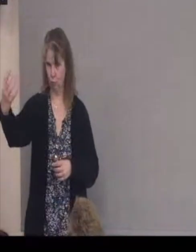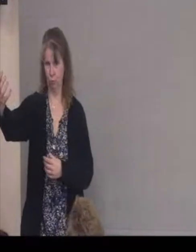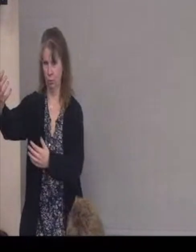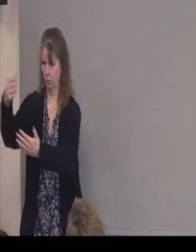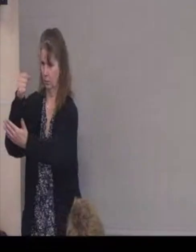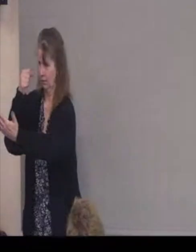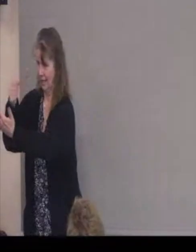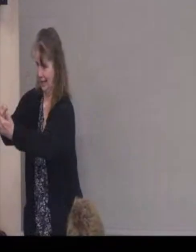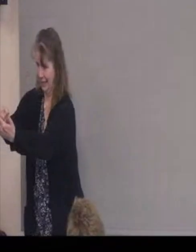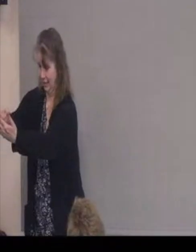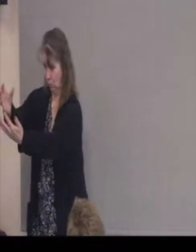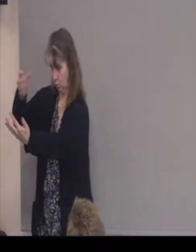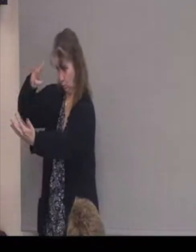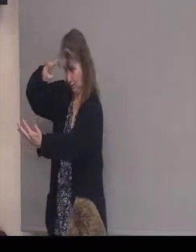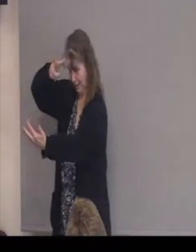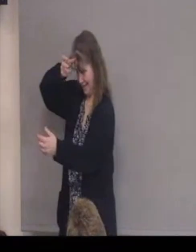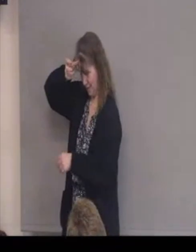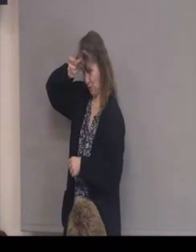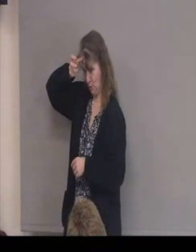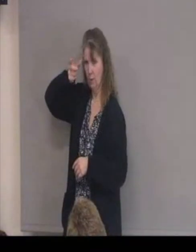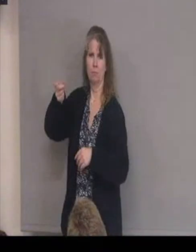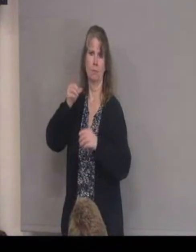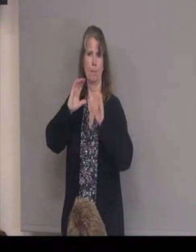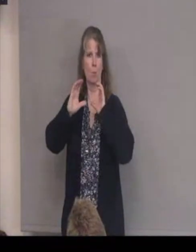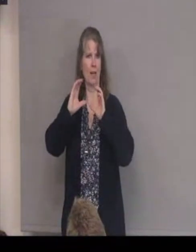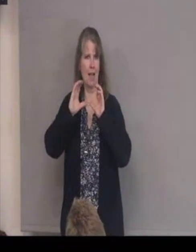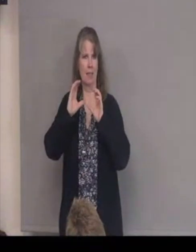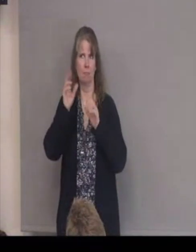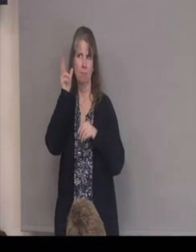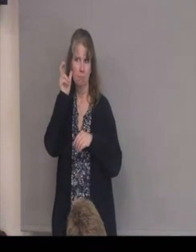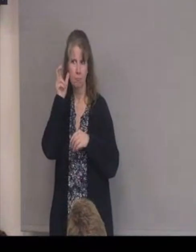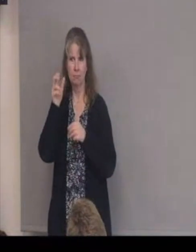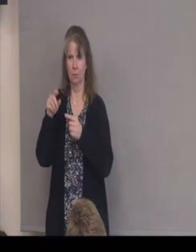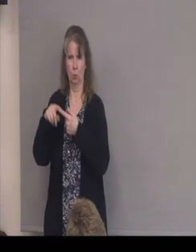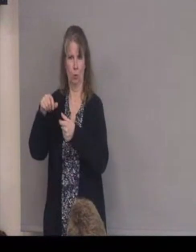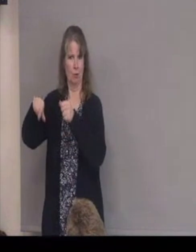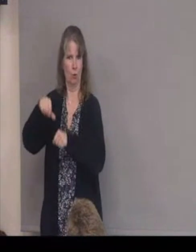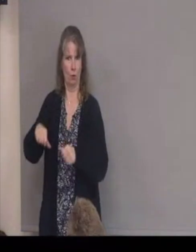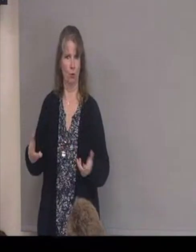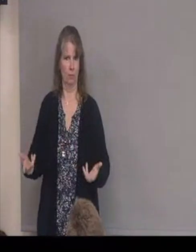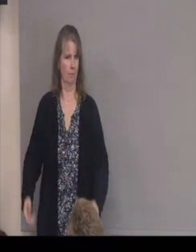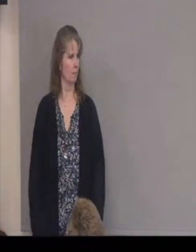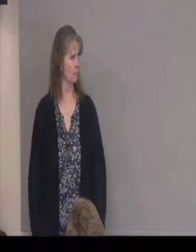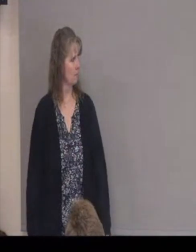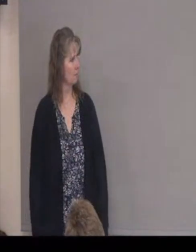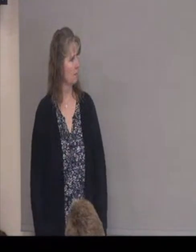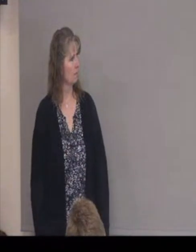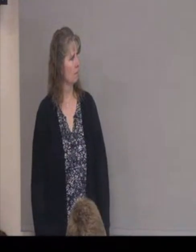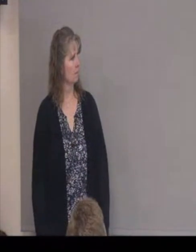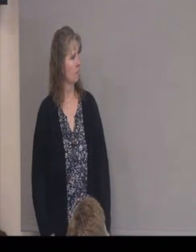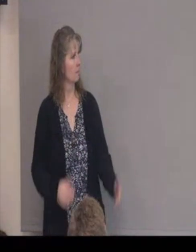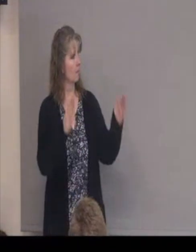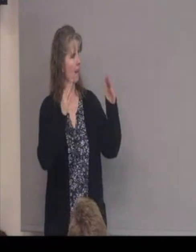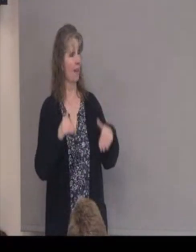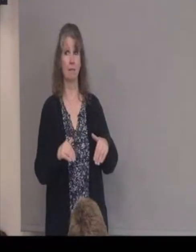Even whales use a form of sonar in order to see what's ahead of them. And it's how they communicate with each